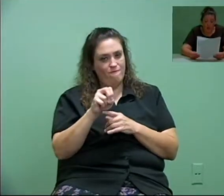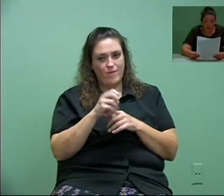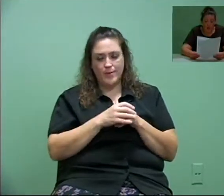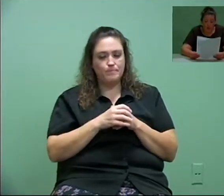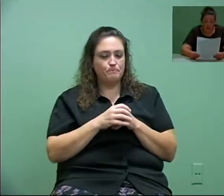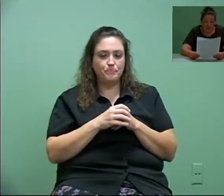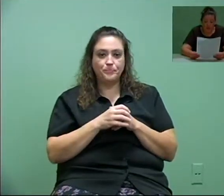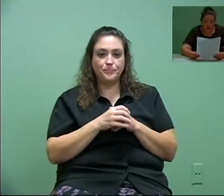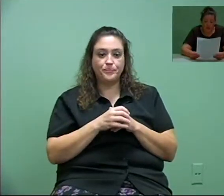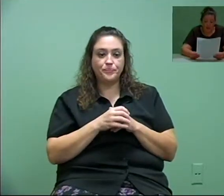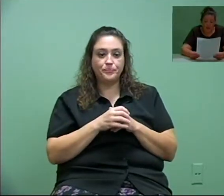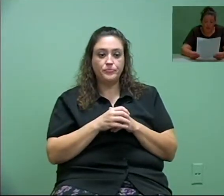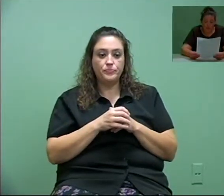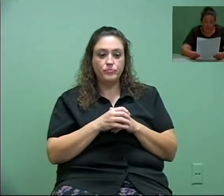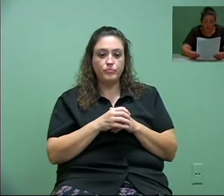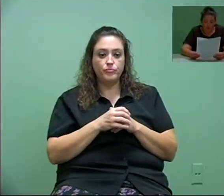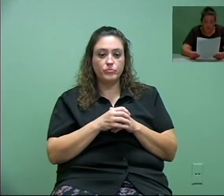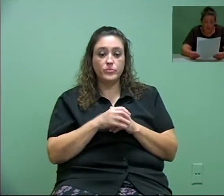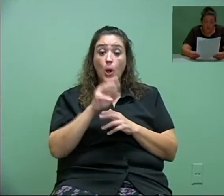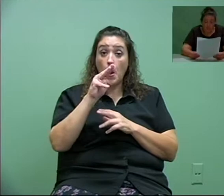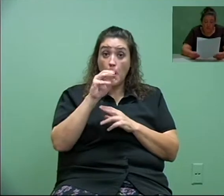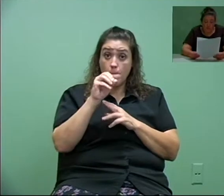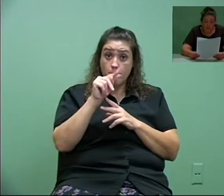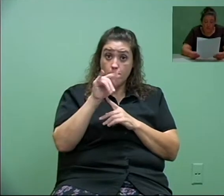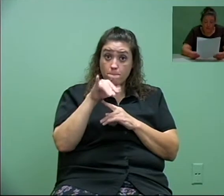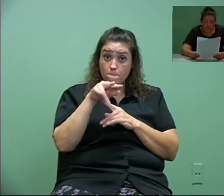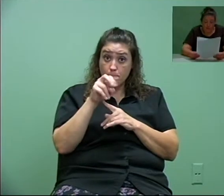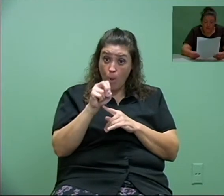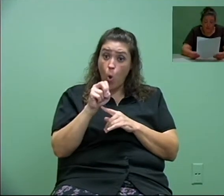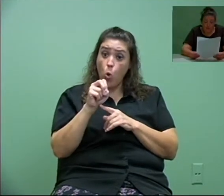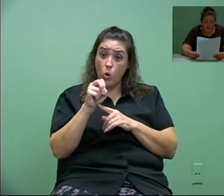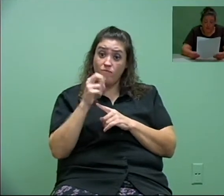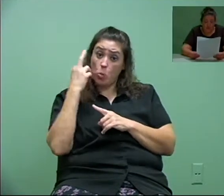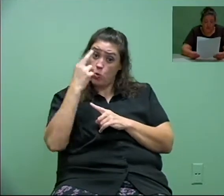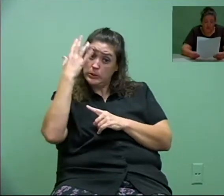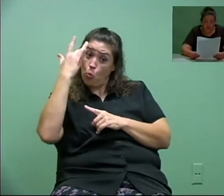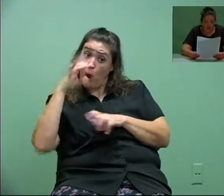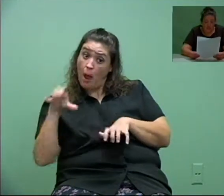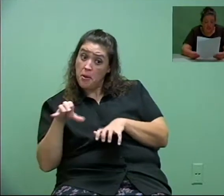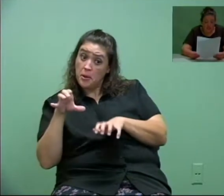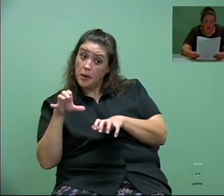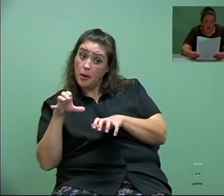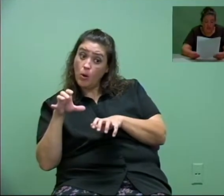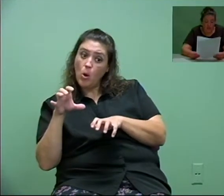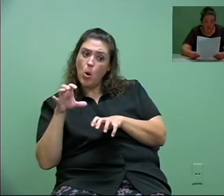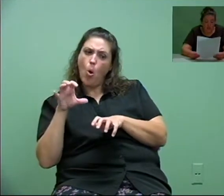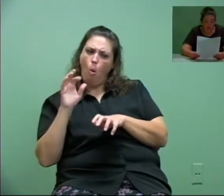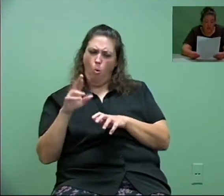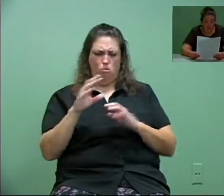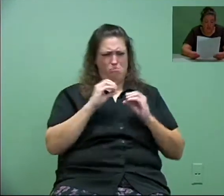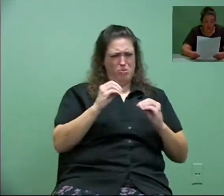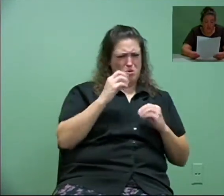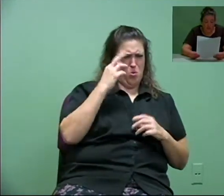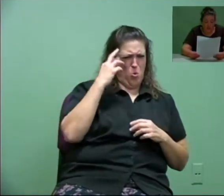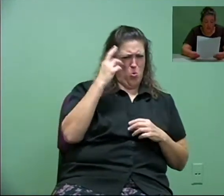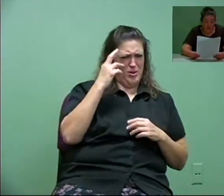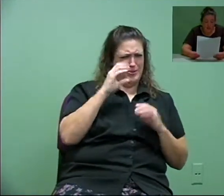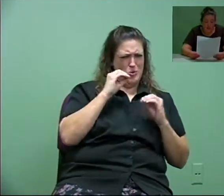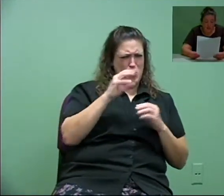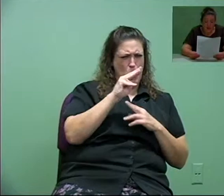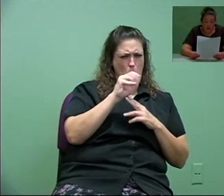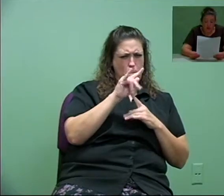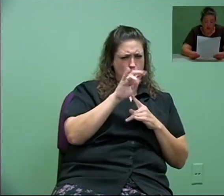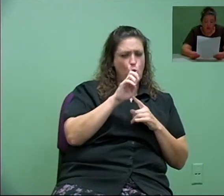However, a motive or lack of motive may help you determine if the defendant did what he or she is charged with